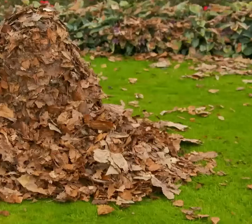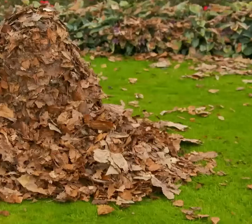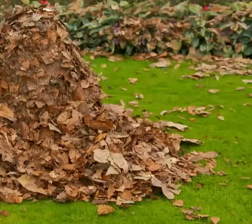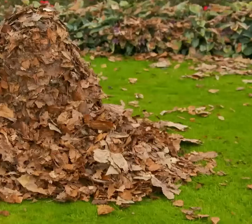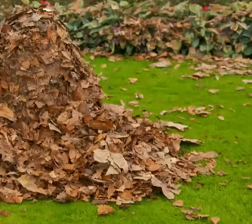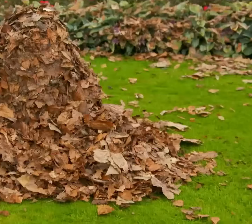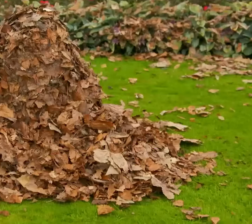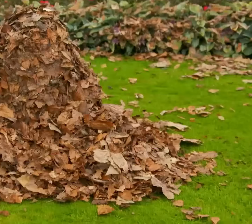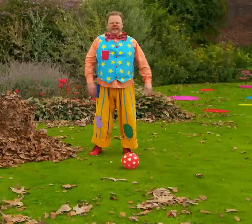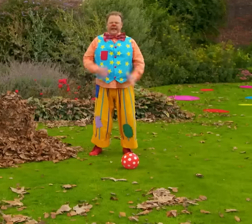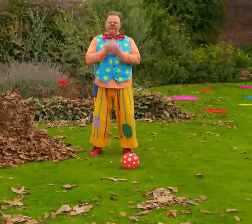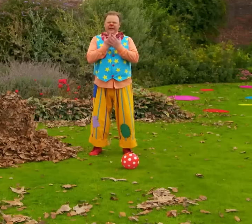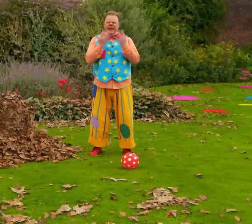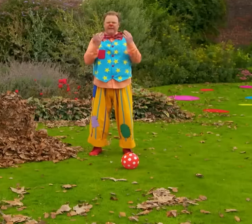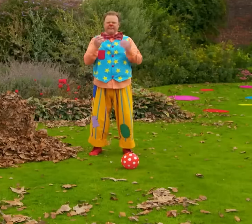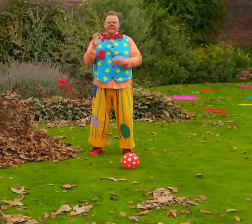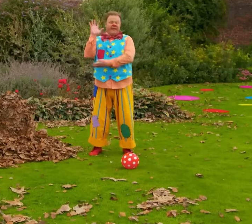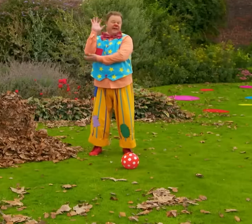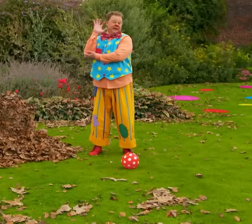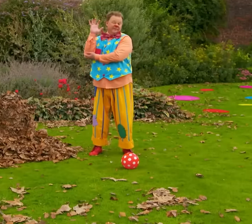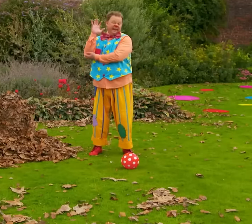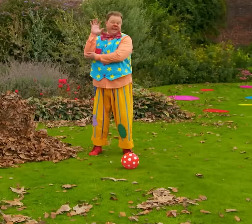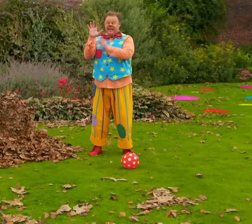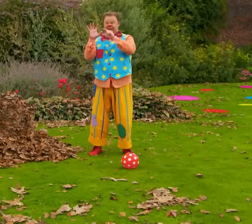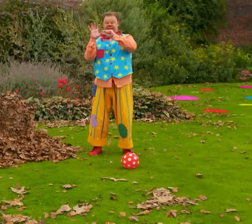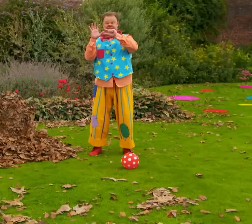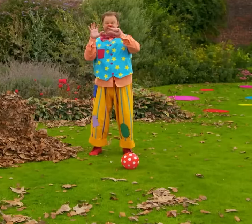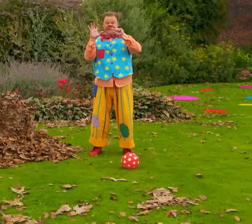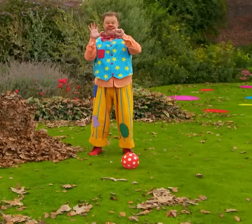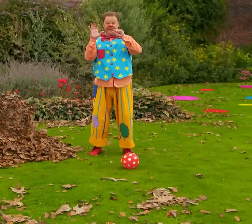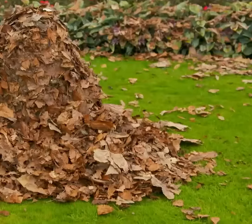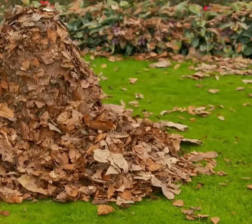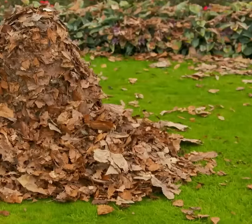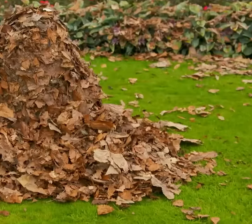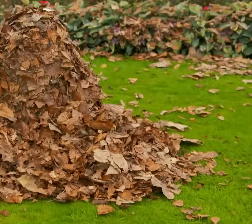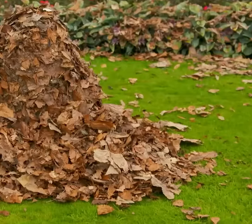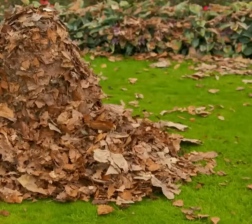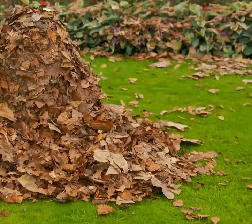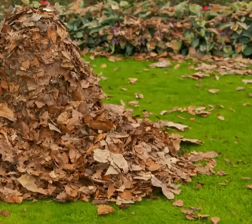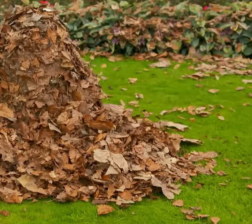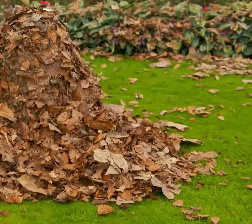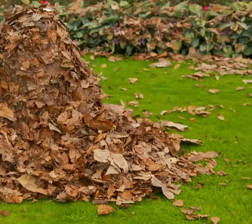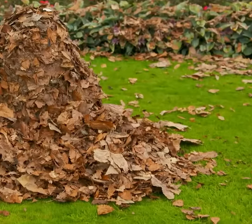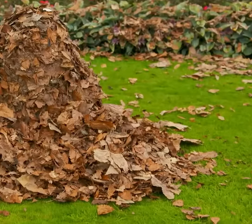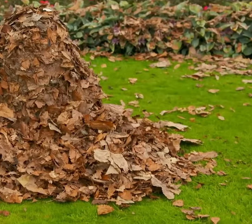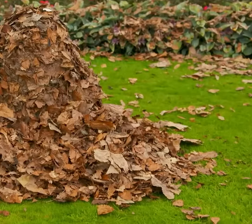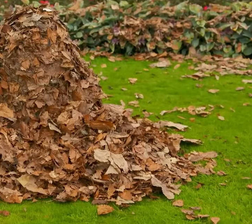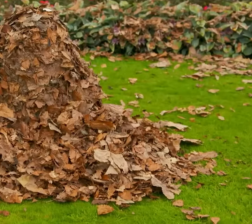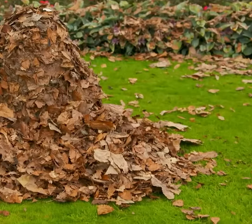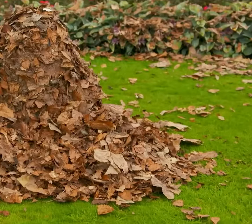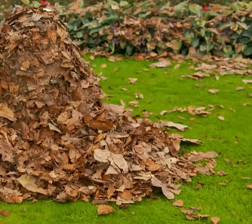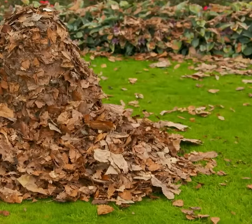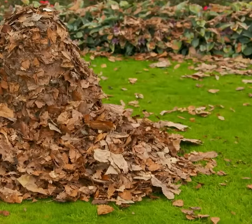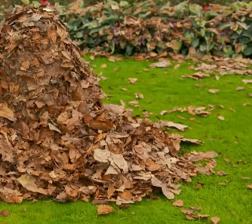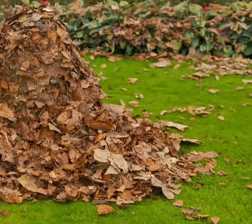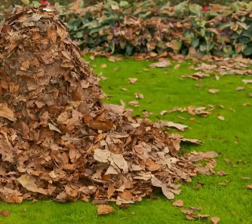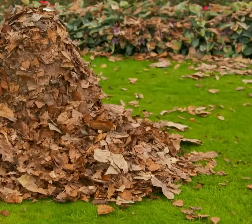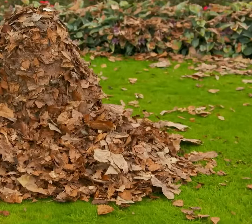Oh no! There are lots of leaves. Yes! There are lots of autumn leaves blocking the goal,